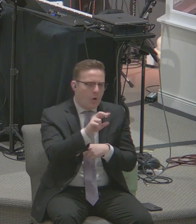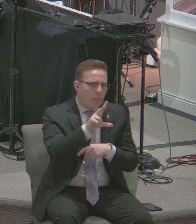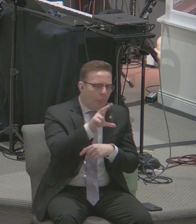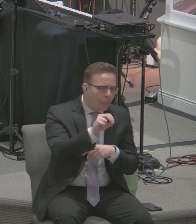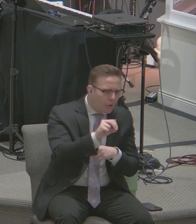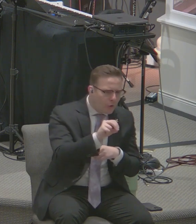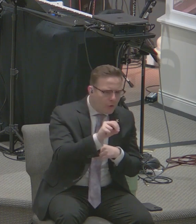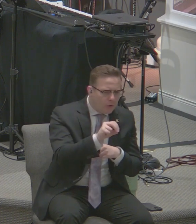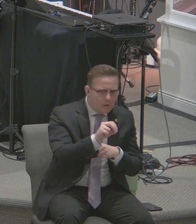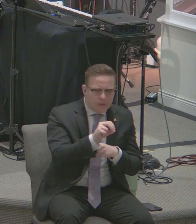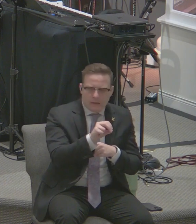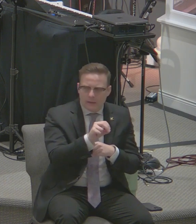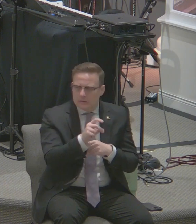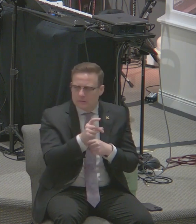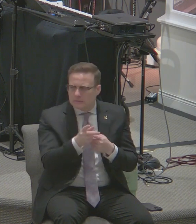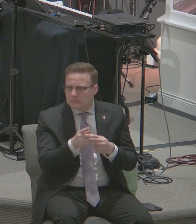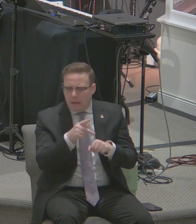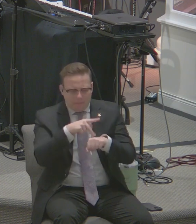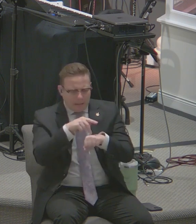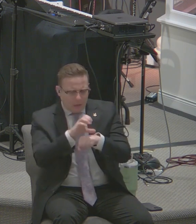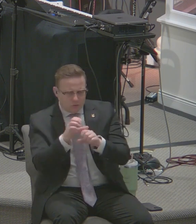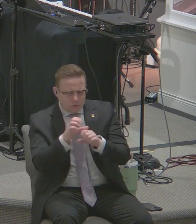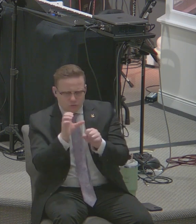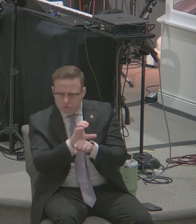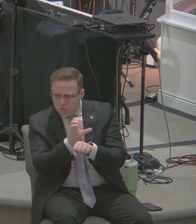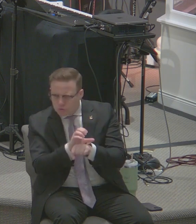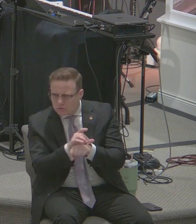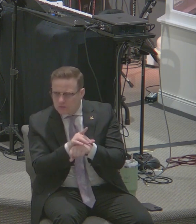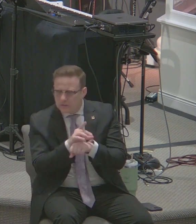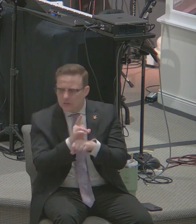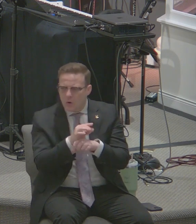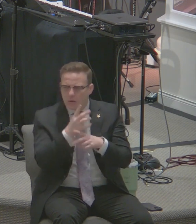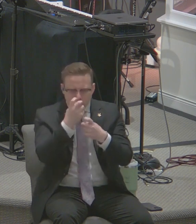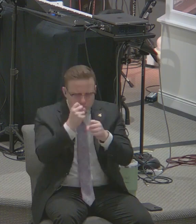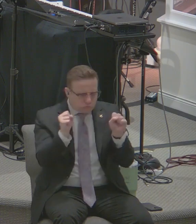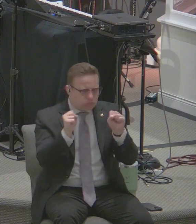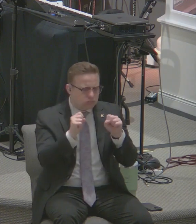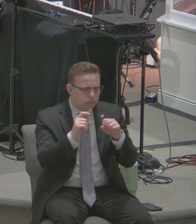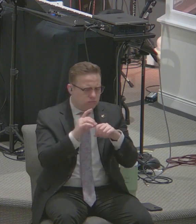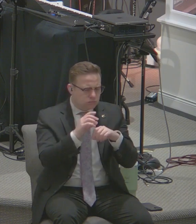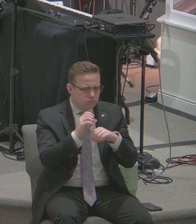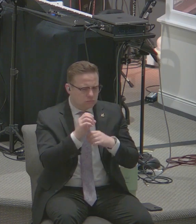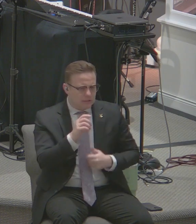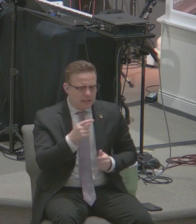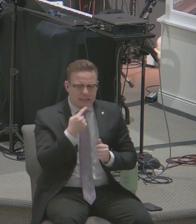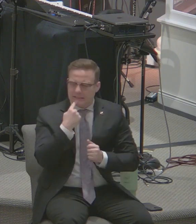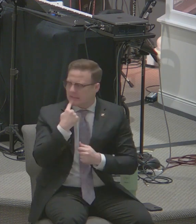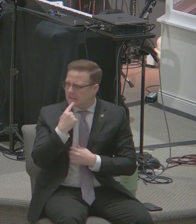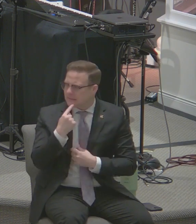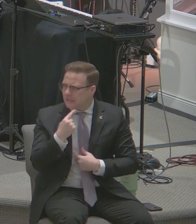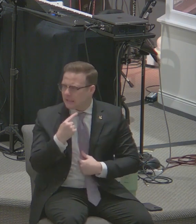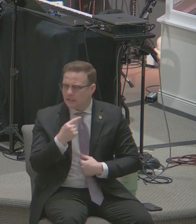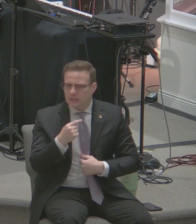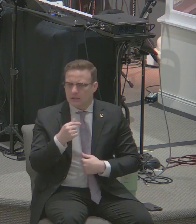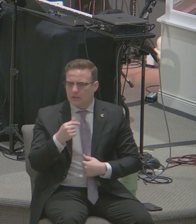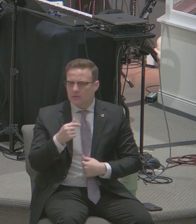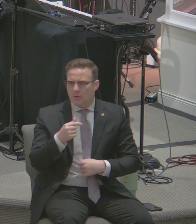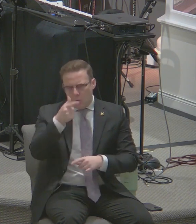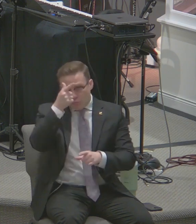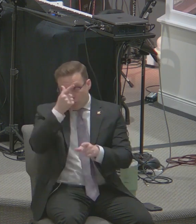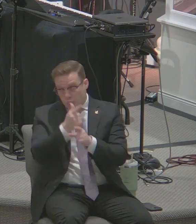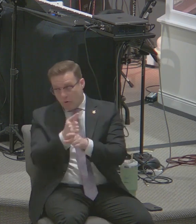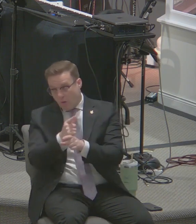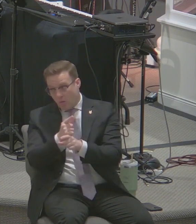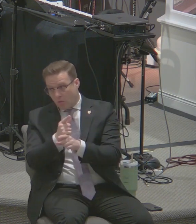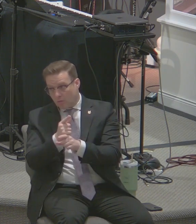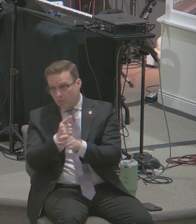United Pentecostal Church district superintendents who gathered and told Brother Bernard, you